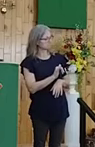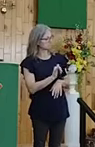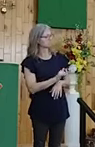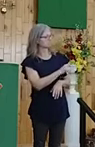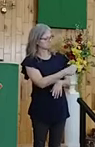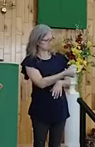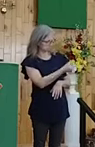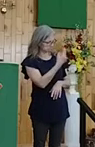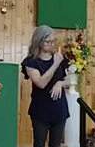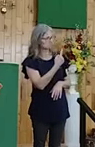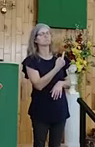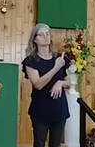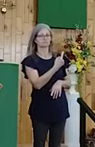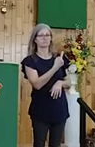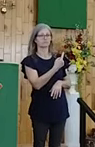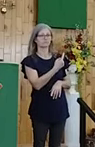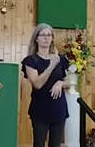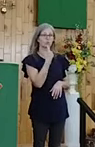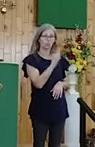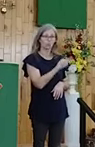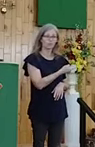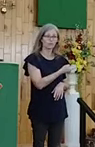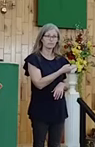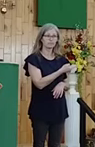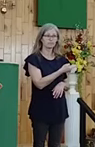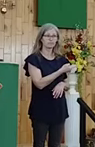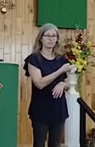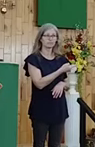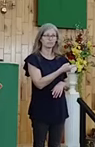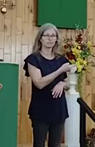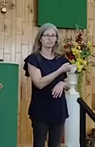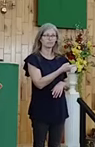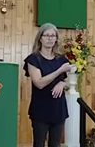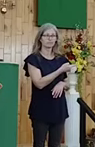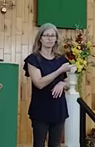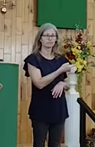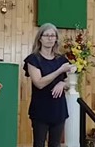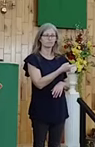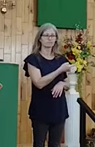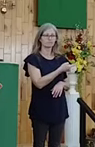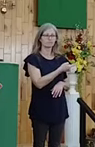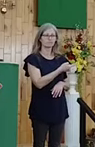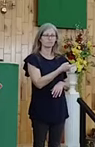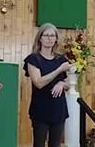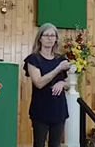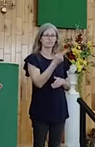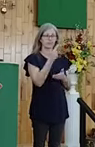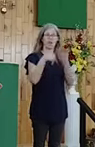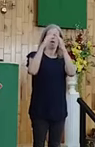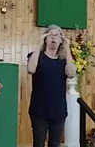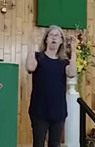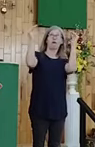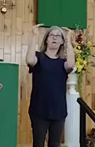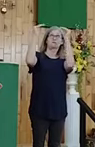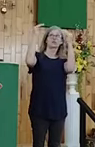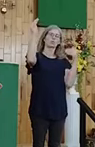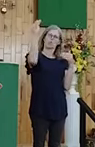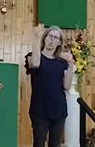with understanding, he said to him, "You are not far from the kingdom of